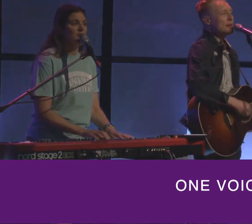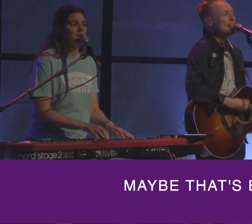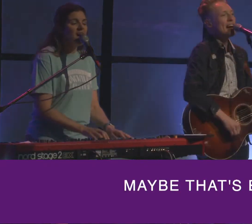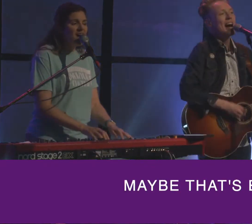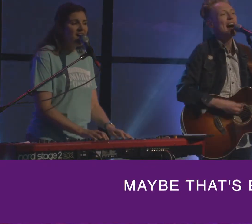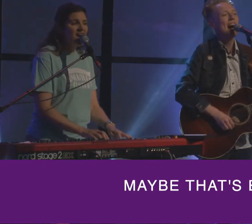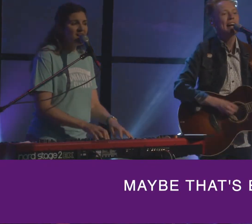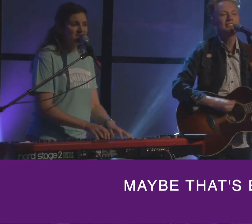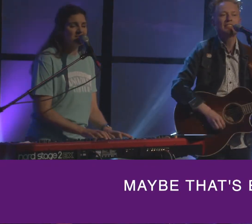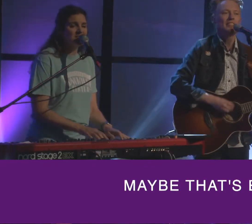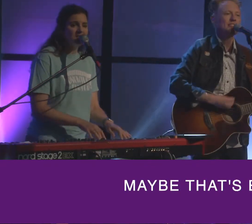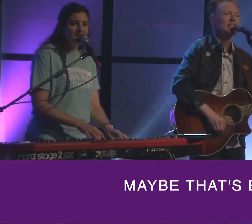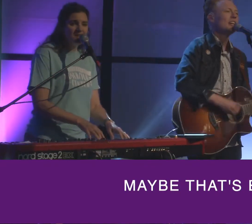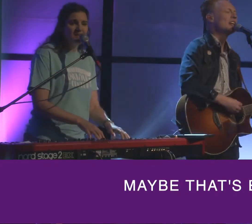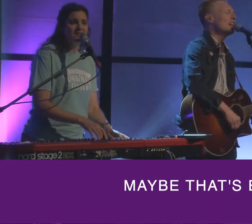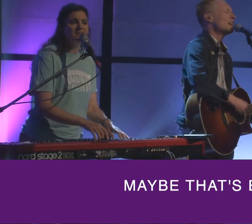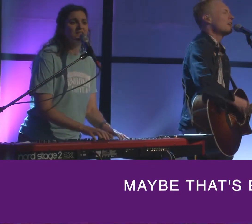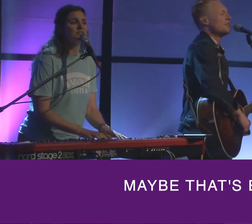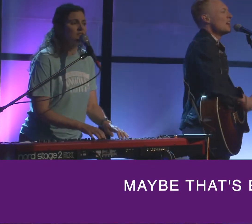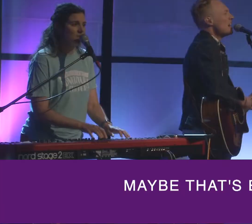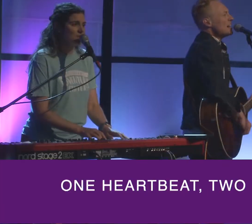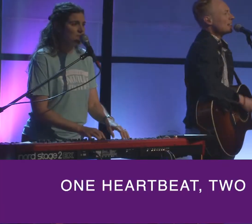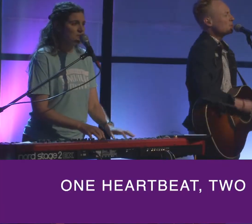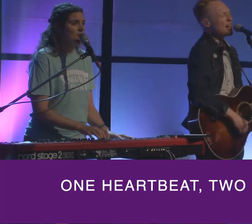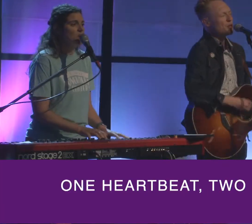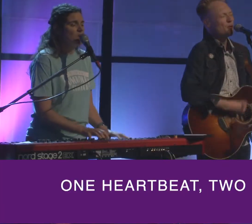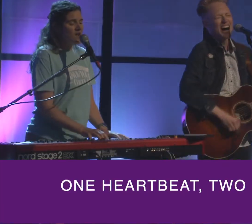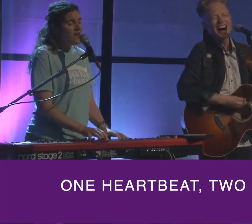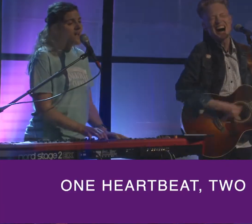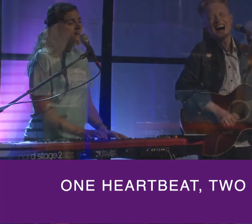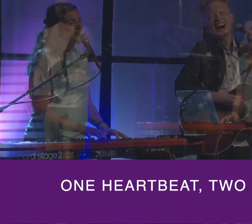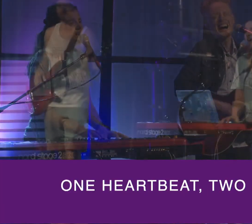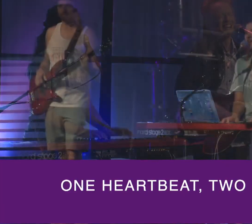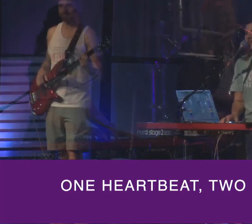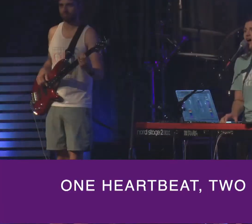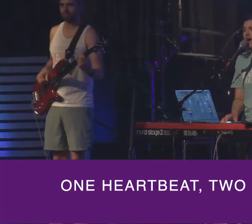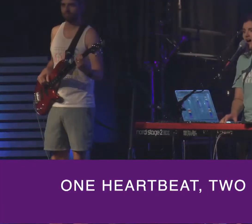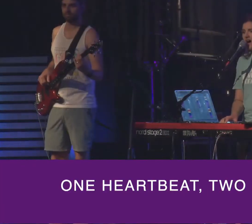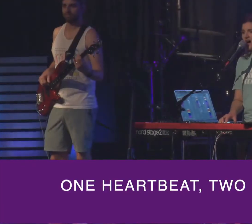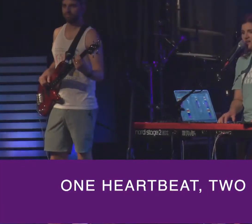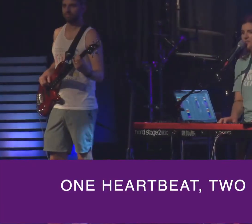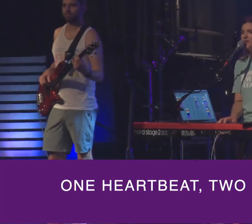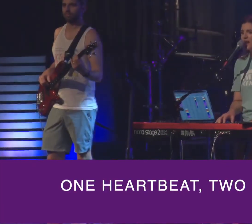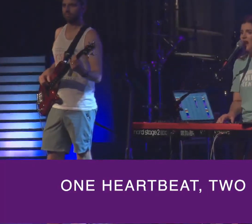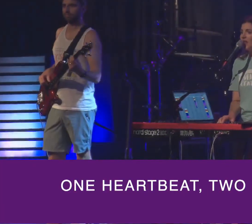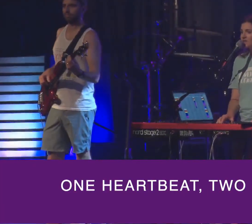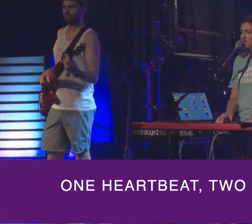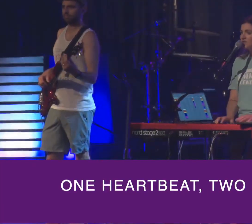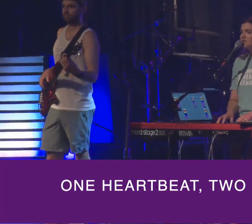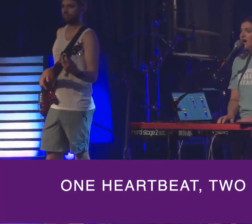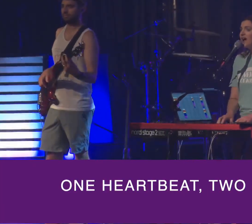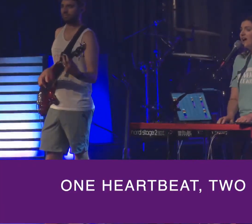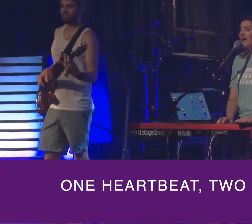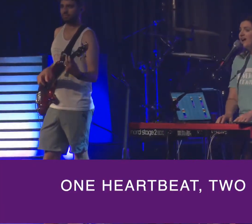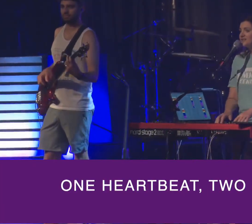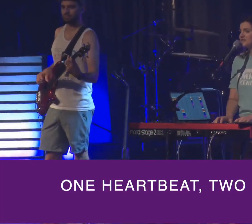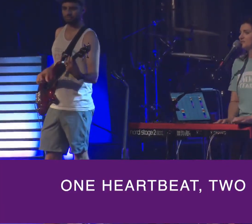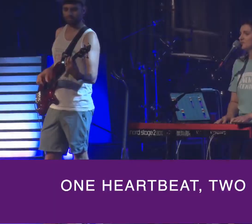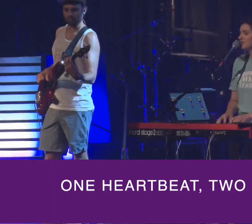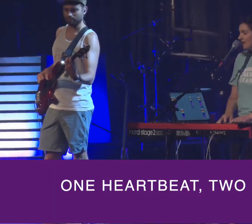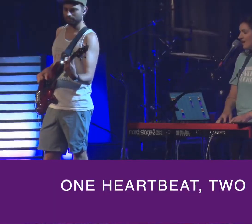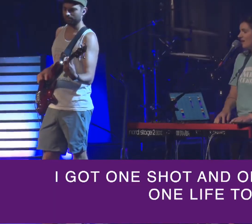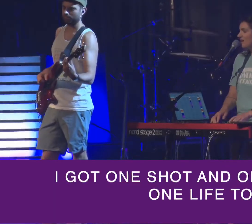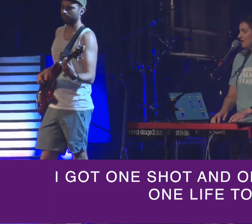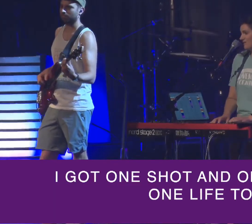well maybe that's enough. 'Cause with one heartbeat and two hands